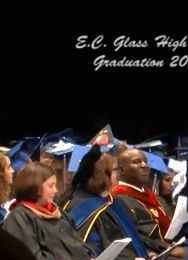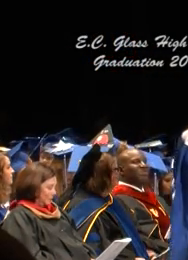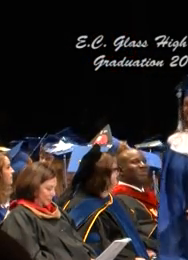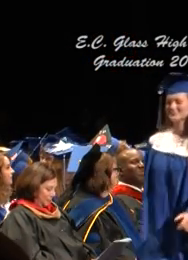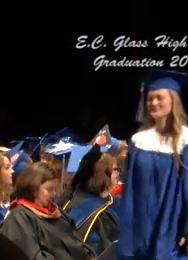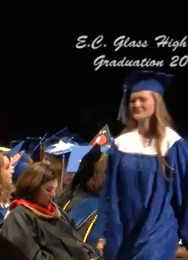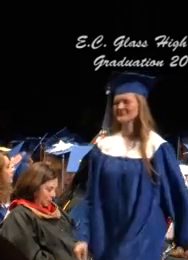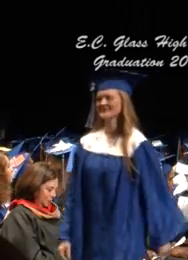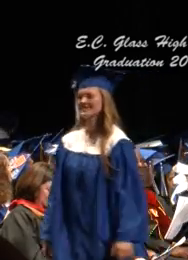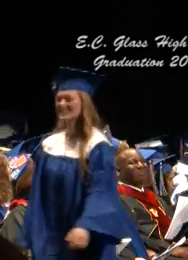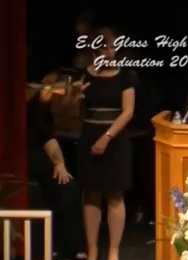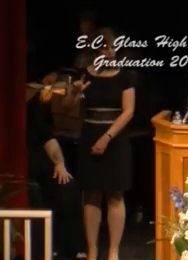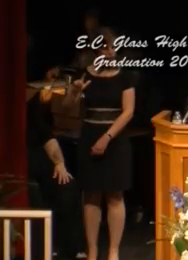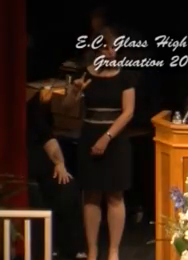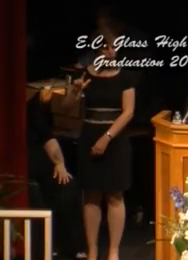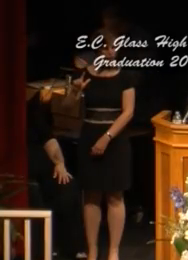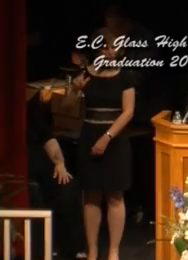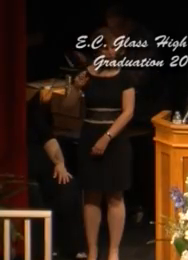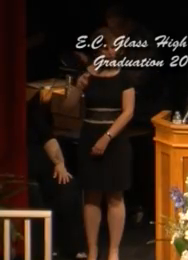Mitchell Hugh McMahon.